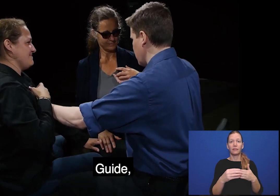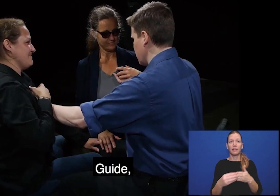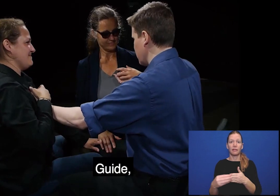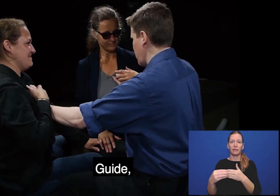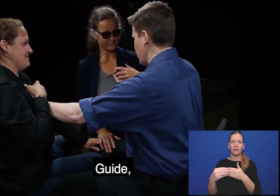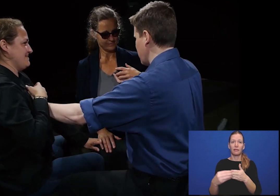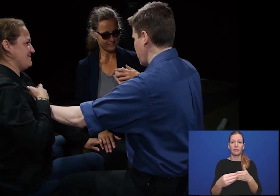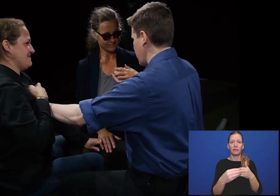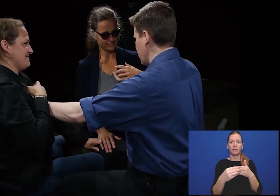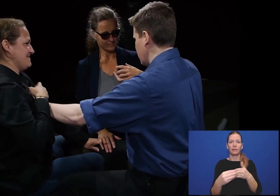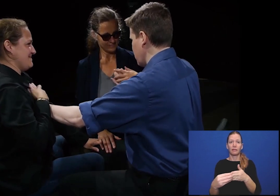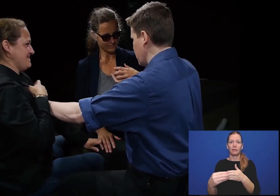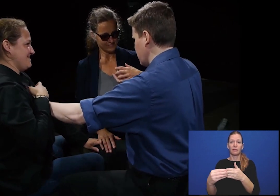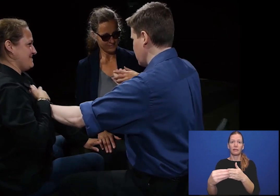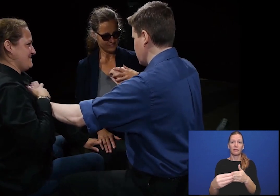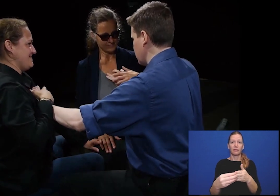Guide.